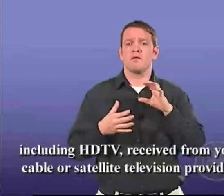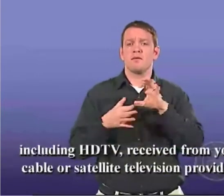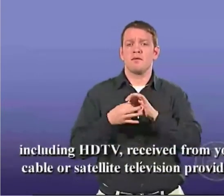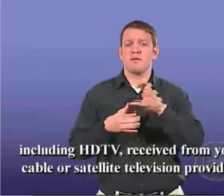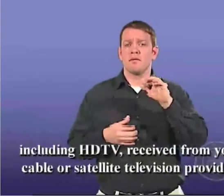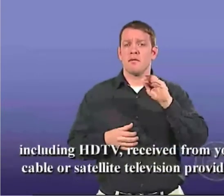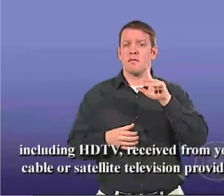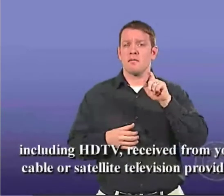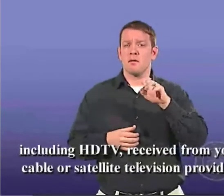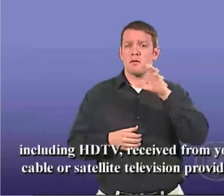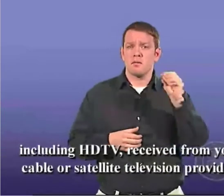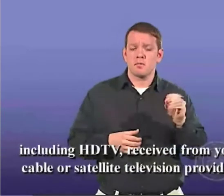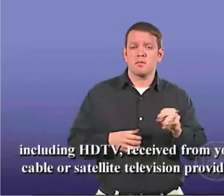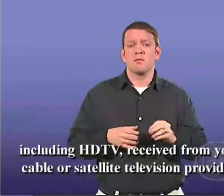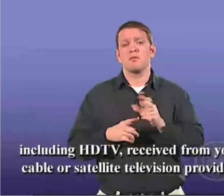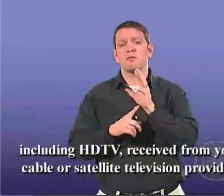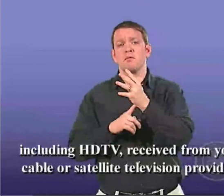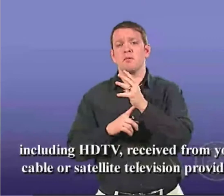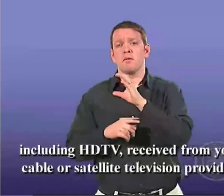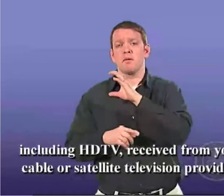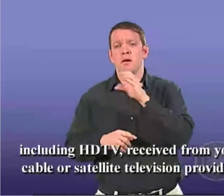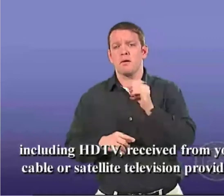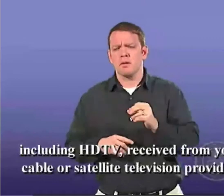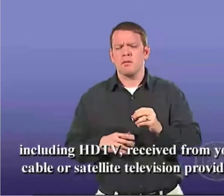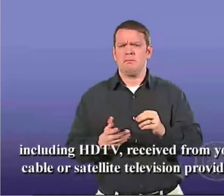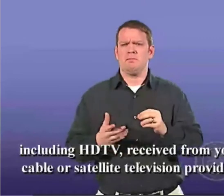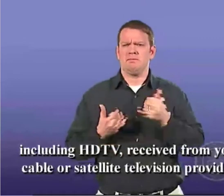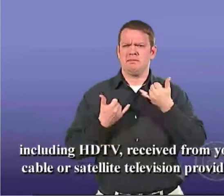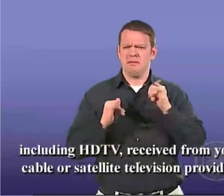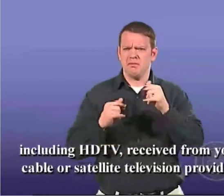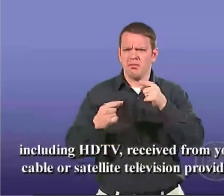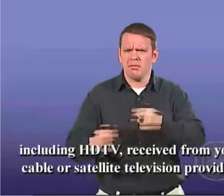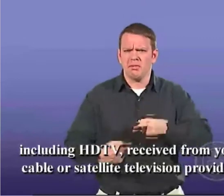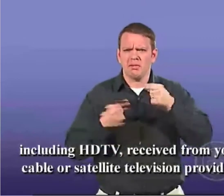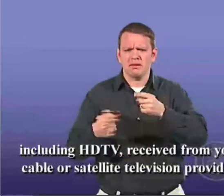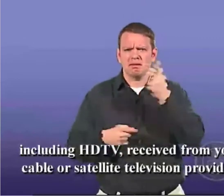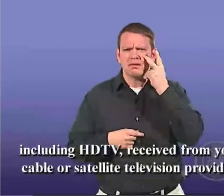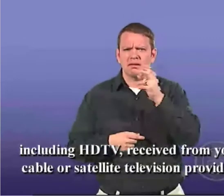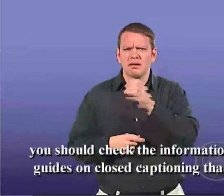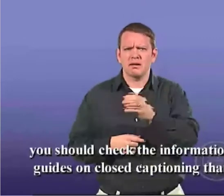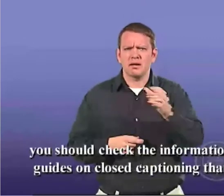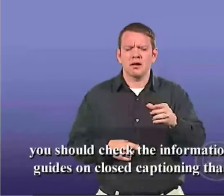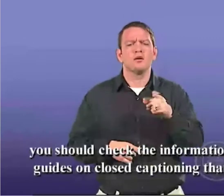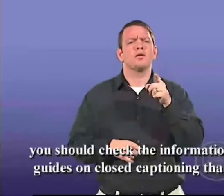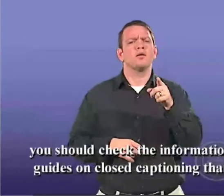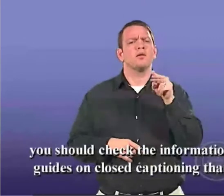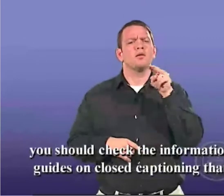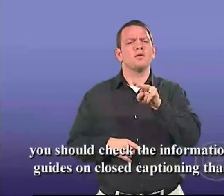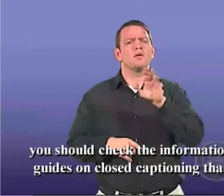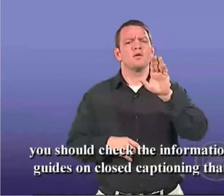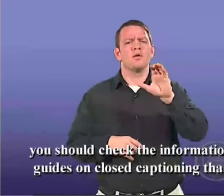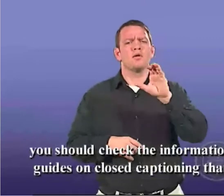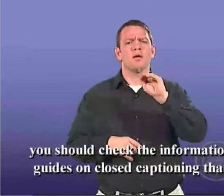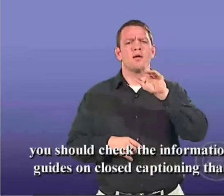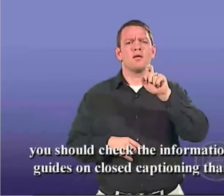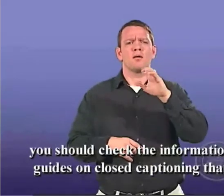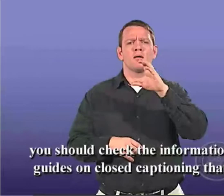including HDTV, received from your cable company or satellite television provider, you should check the information guides on